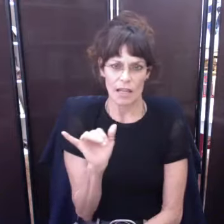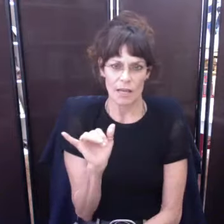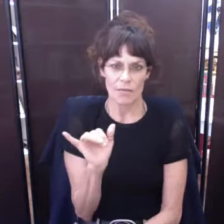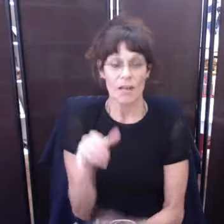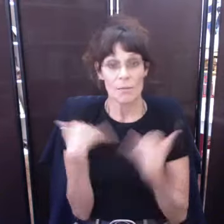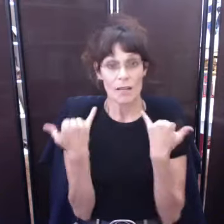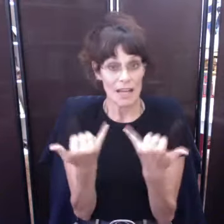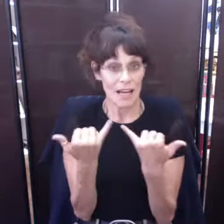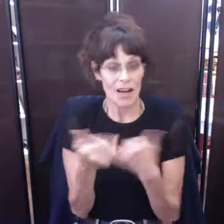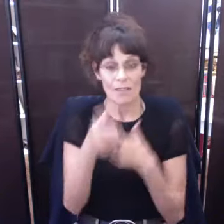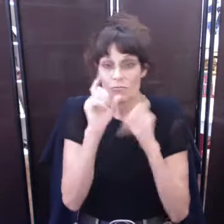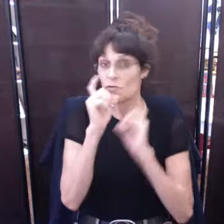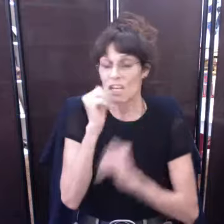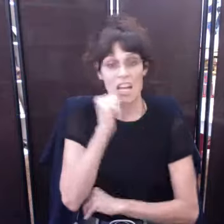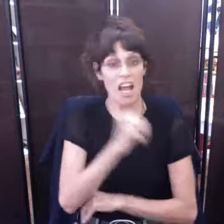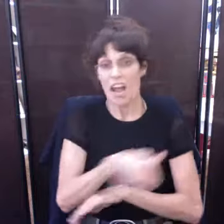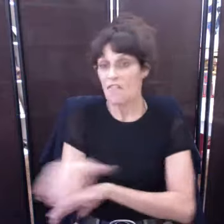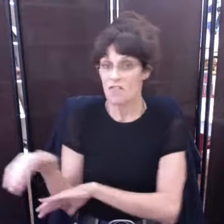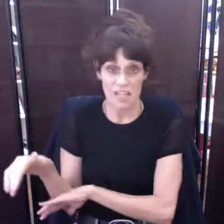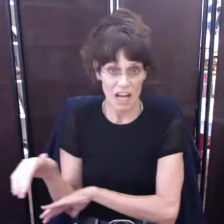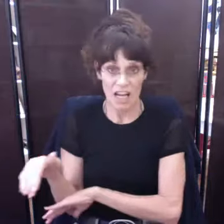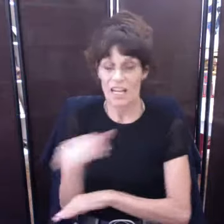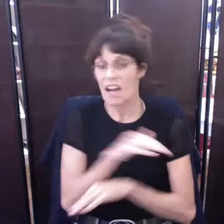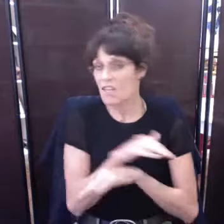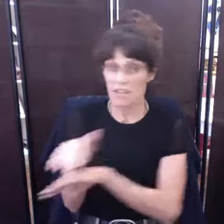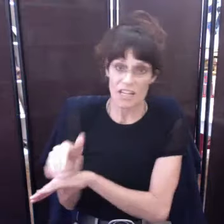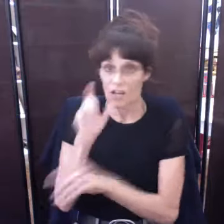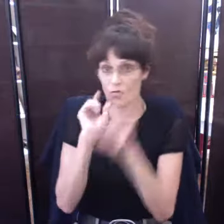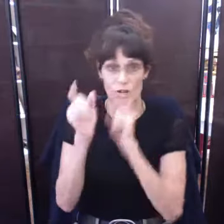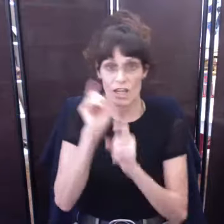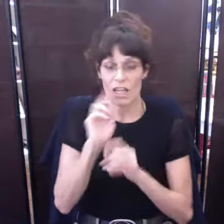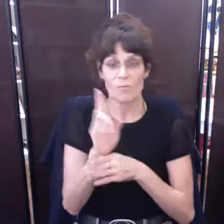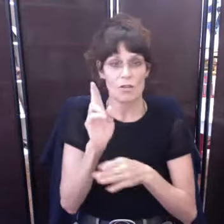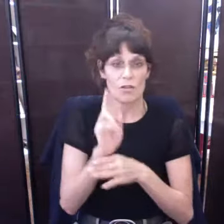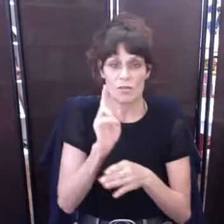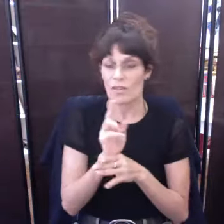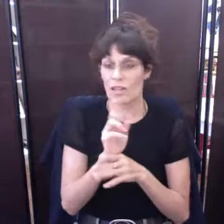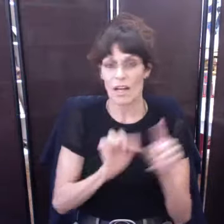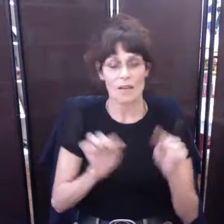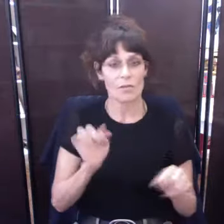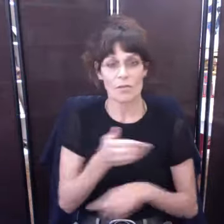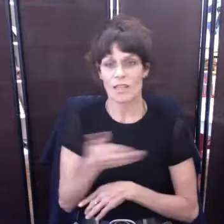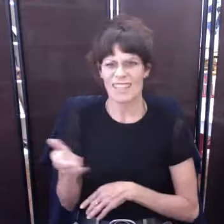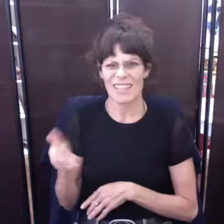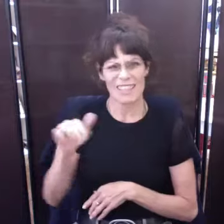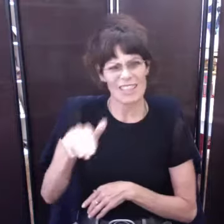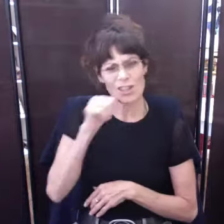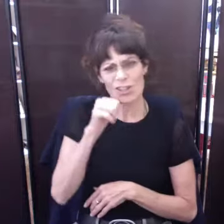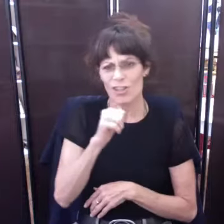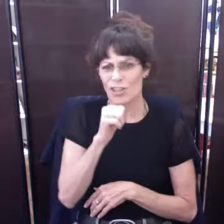drinking almost every night, if not every night. I'm doing things that little girls shouldn't do. I'm running away. I